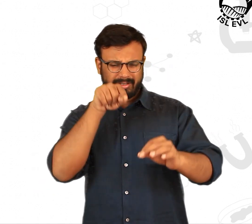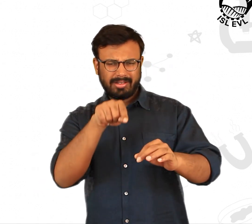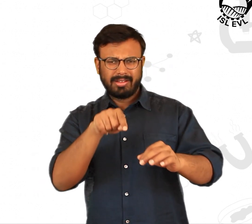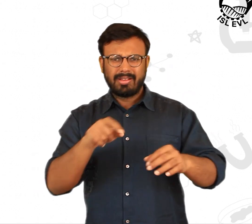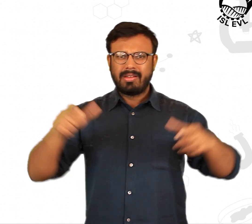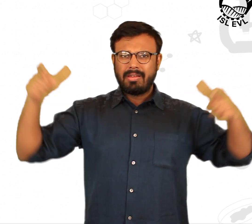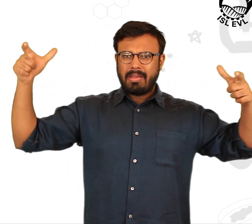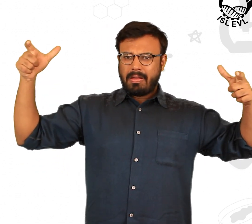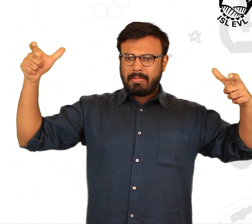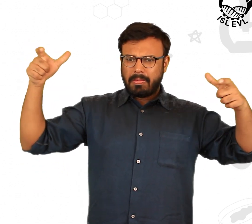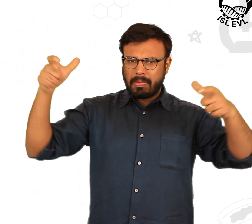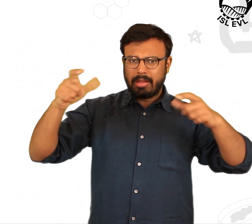How are